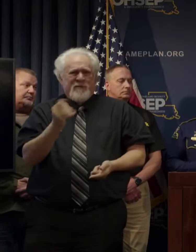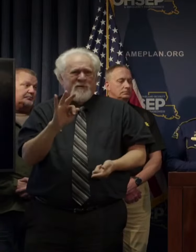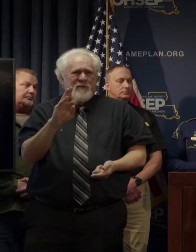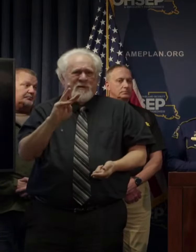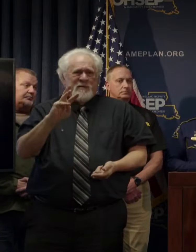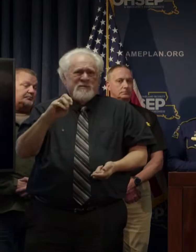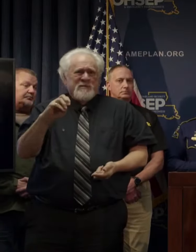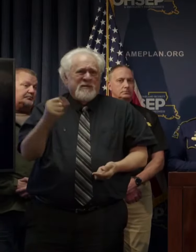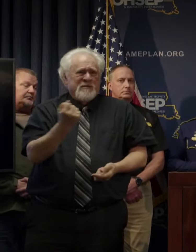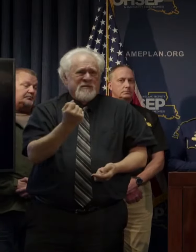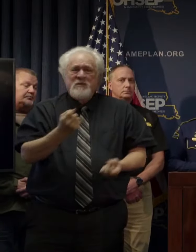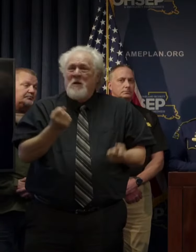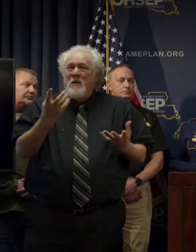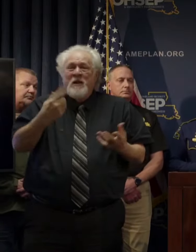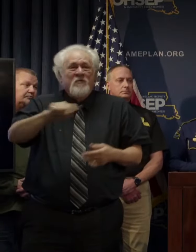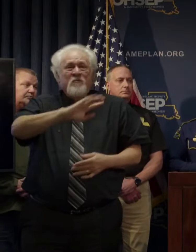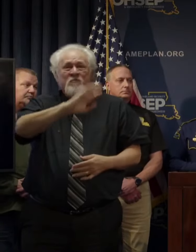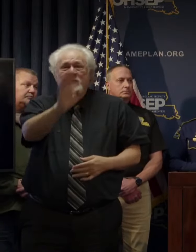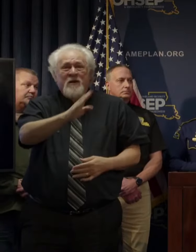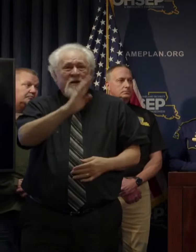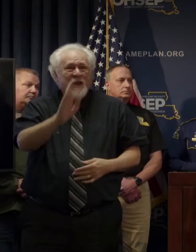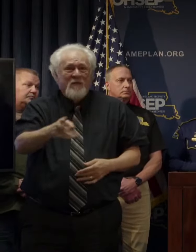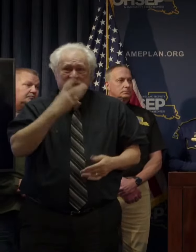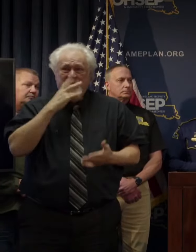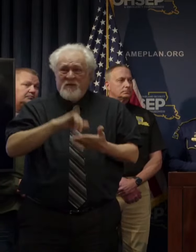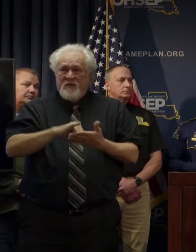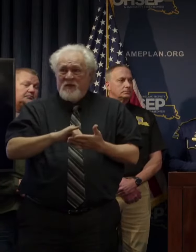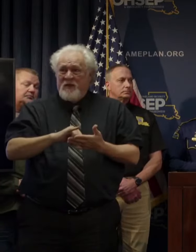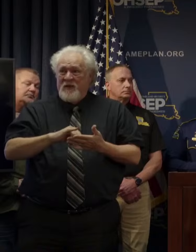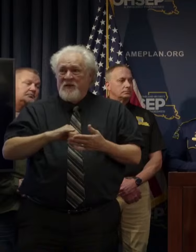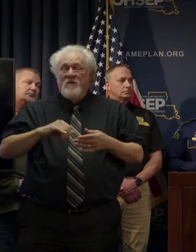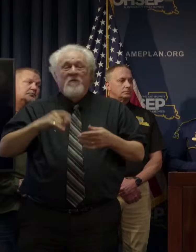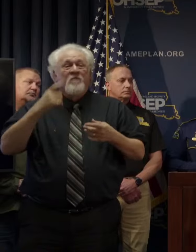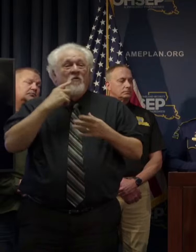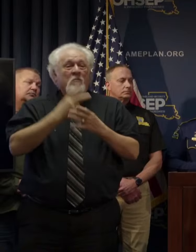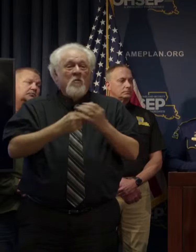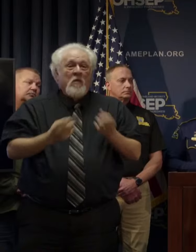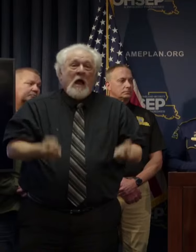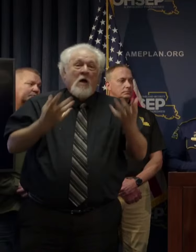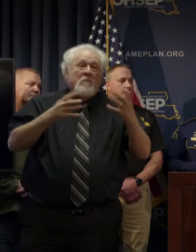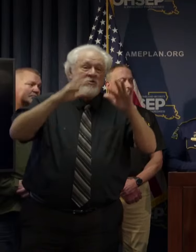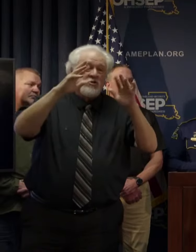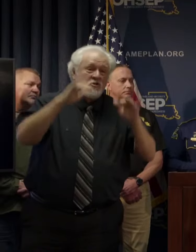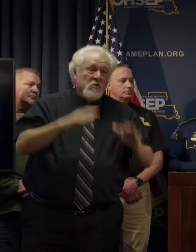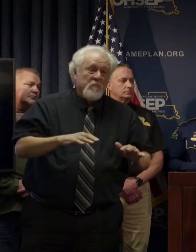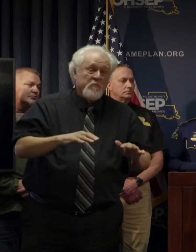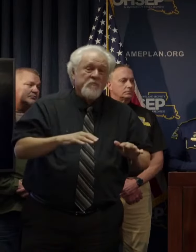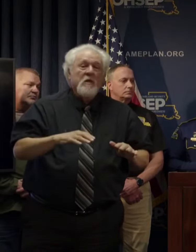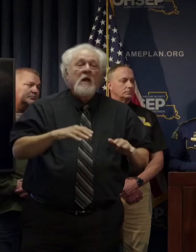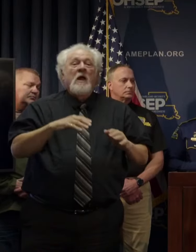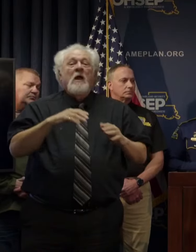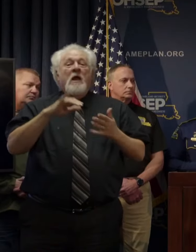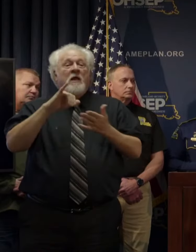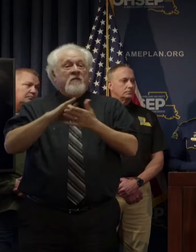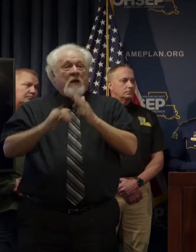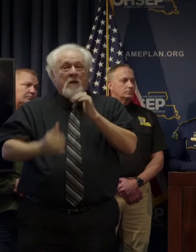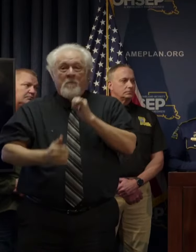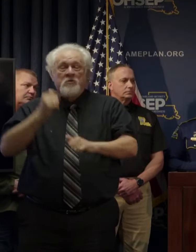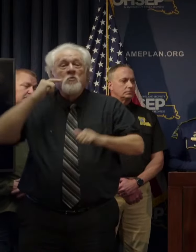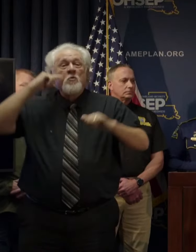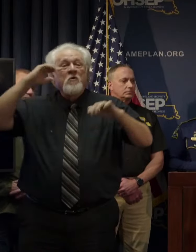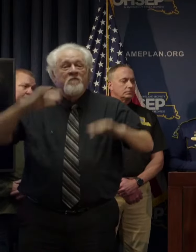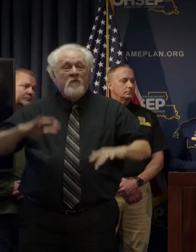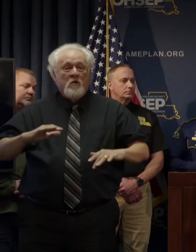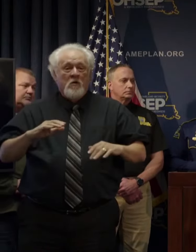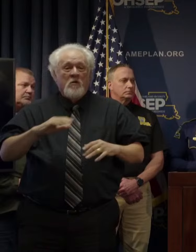So many of you have never seen an event like this in terms of both the amount of snow that's going to fall, the fact that most of it will fall in